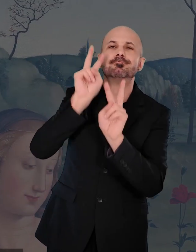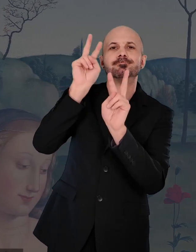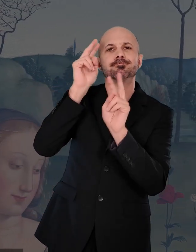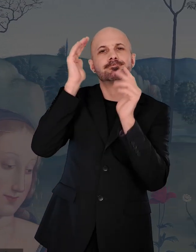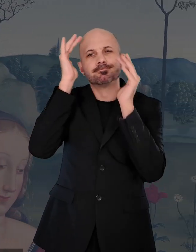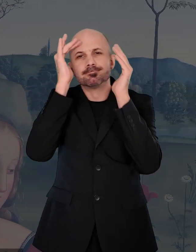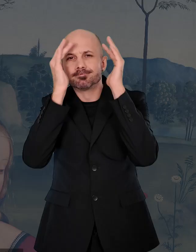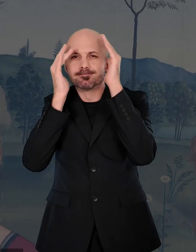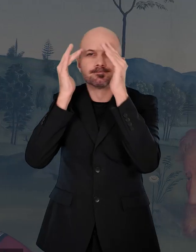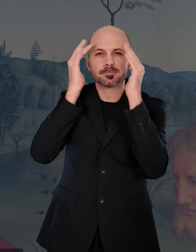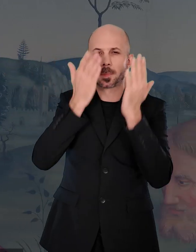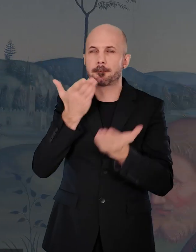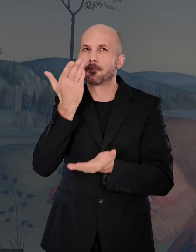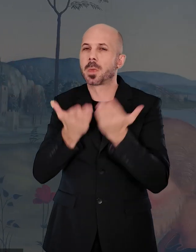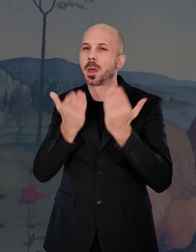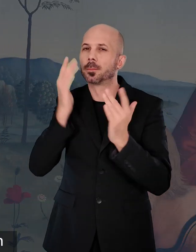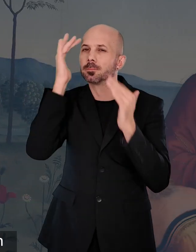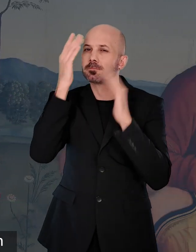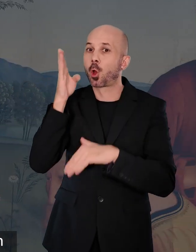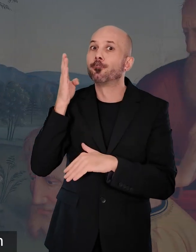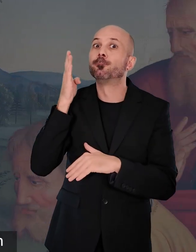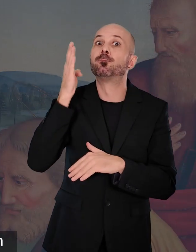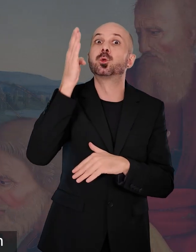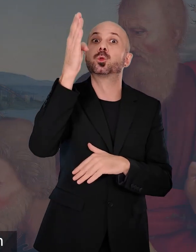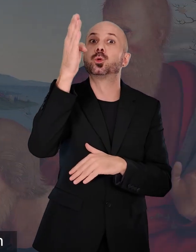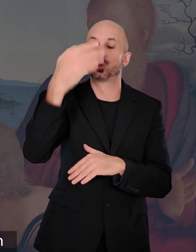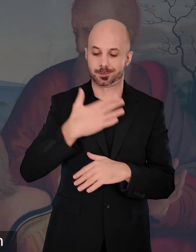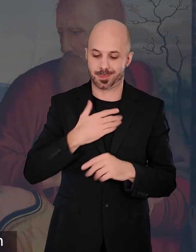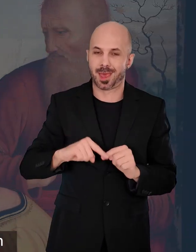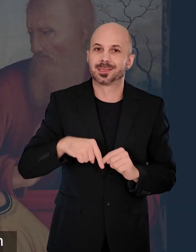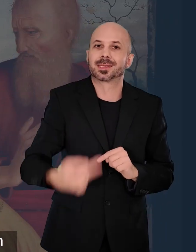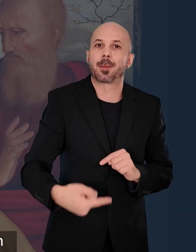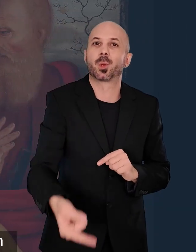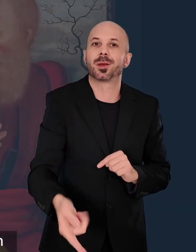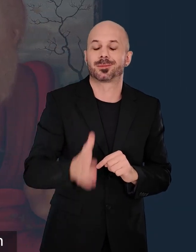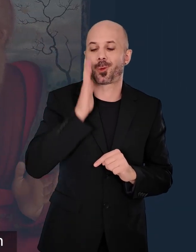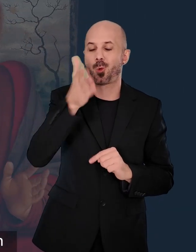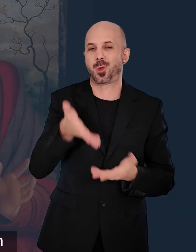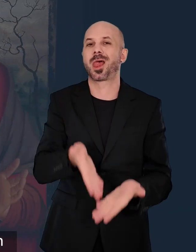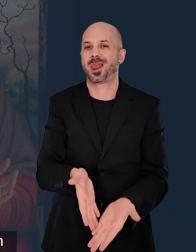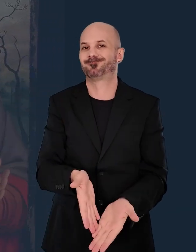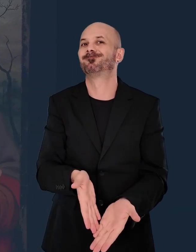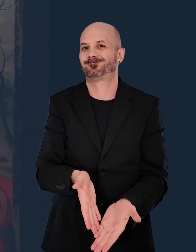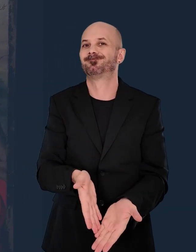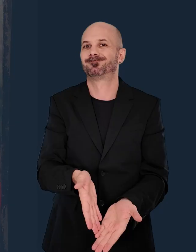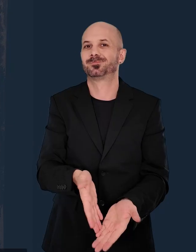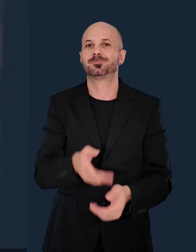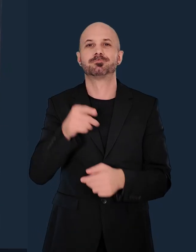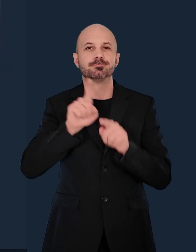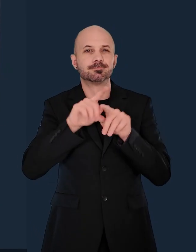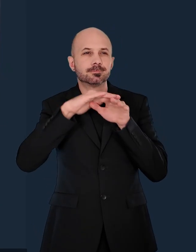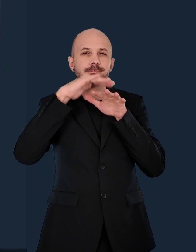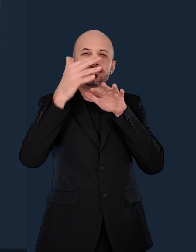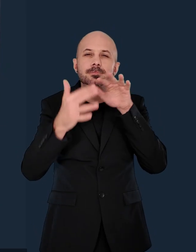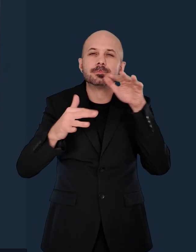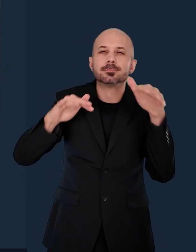appears pensive, lost in thought, perhaps due to his concern about the fate of his grandson. The